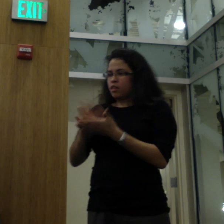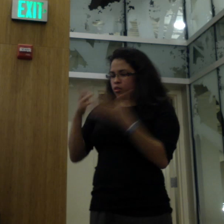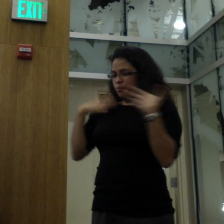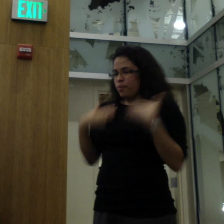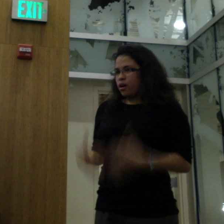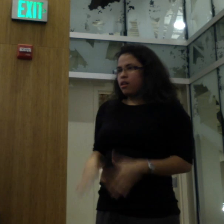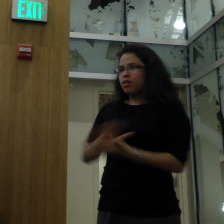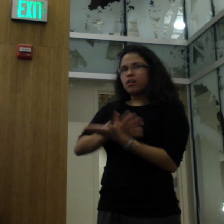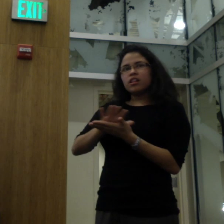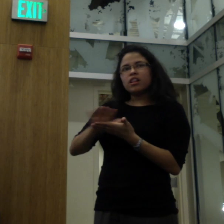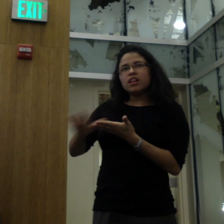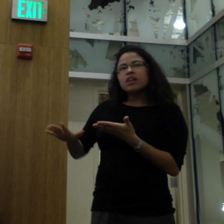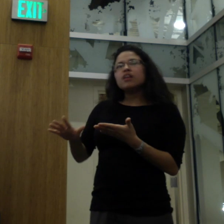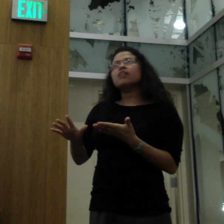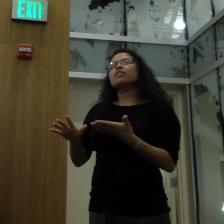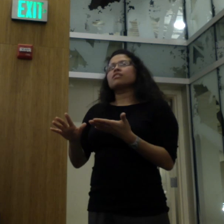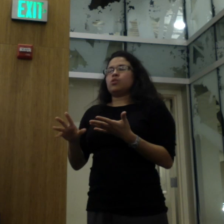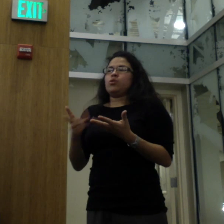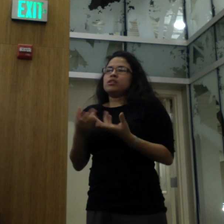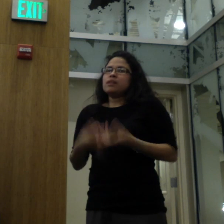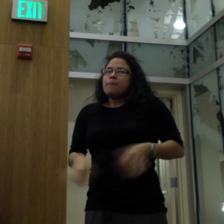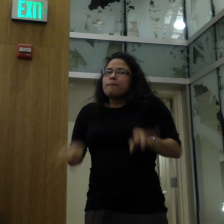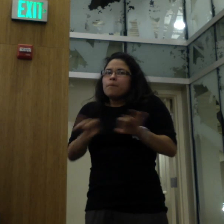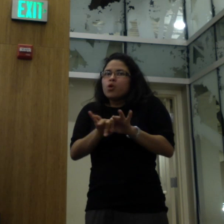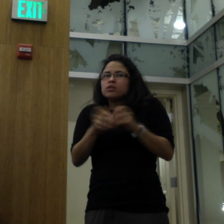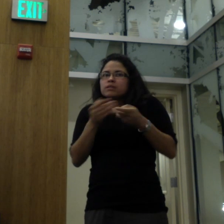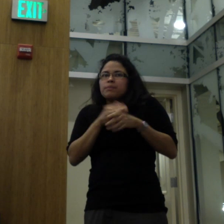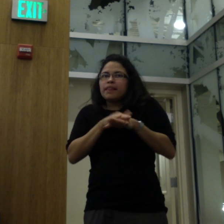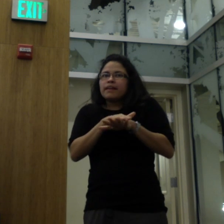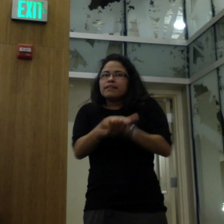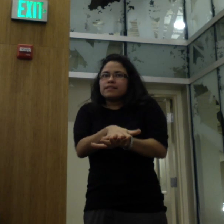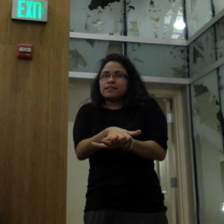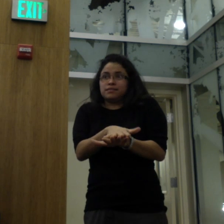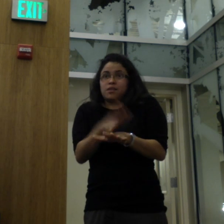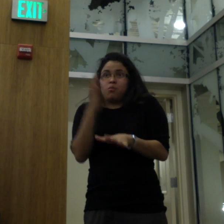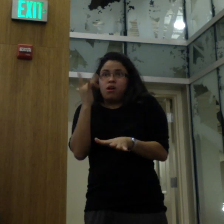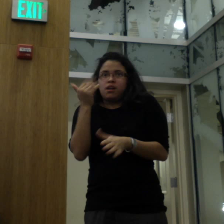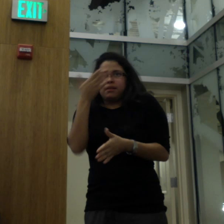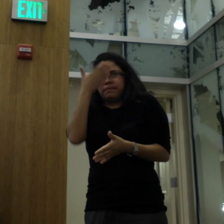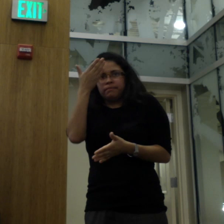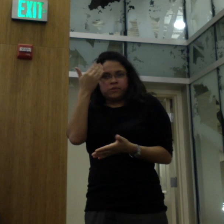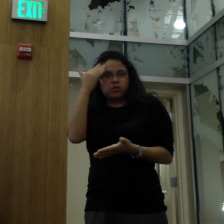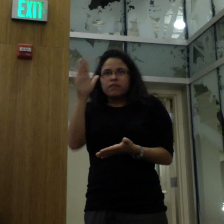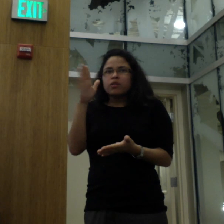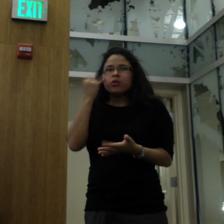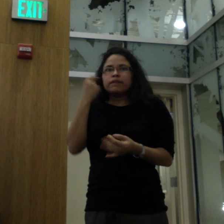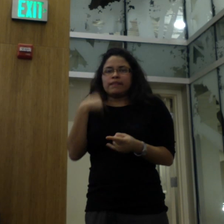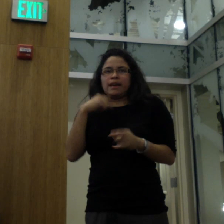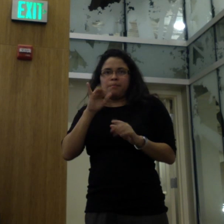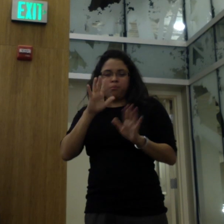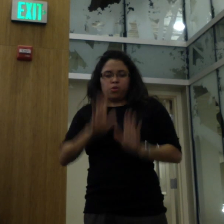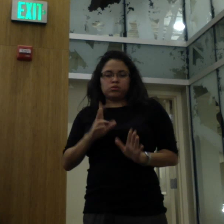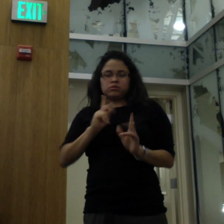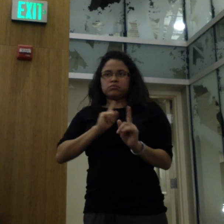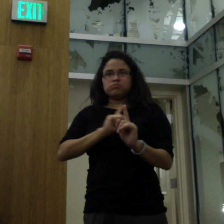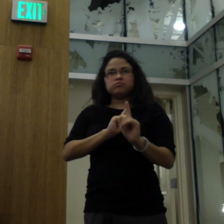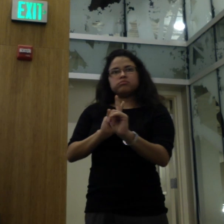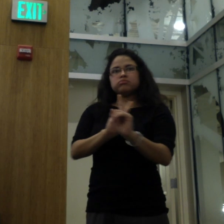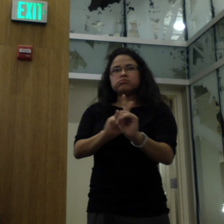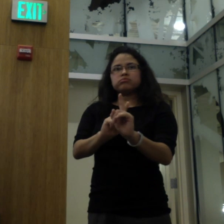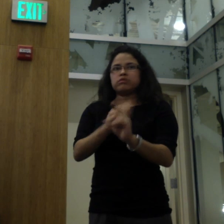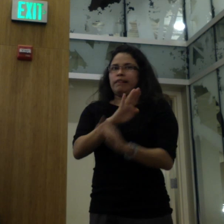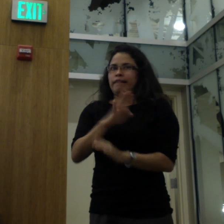like, say there was some other people that could have followed you home and you went back home and broke into your house. Right. Yeah, that's